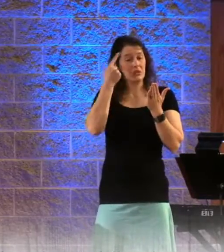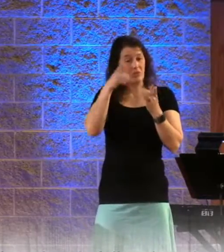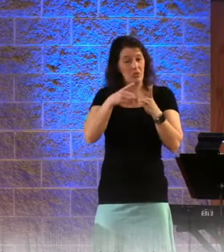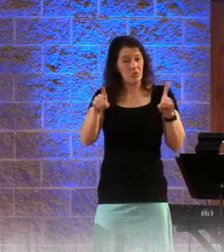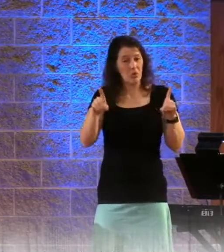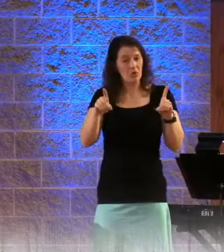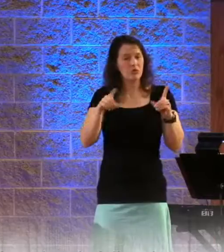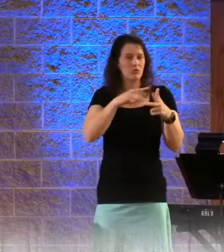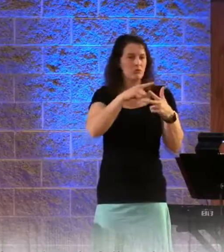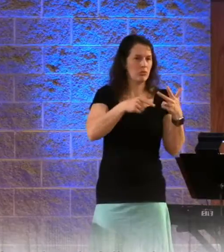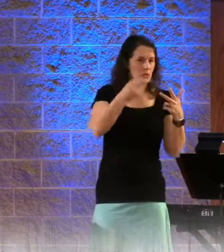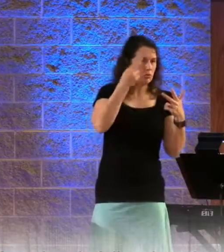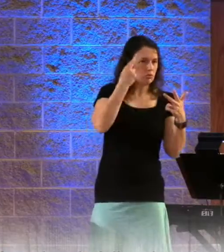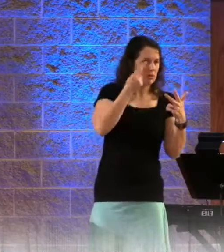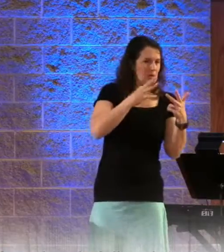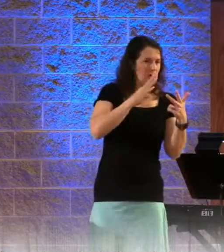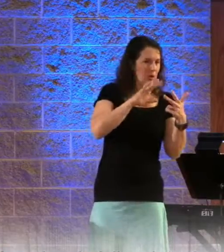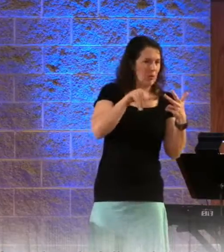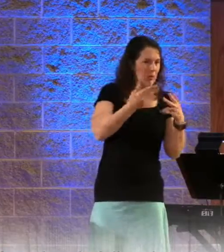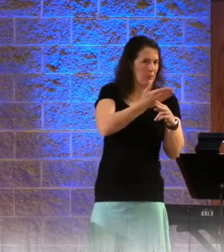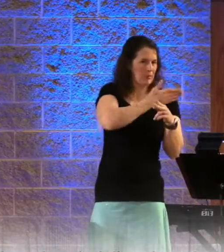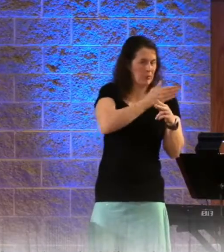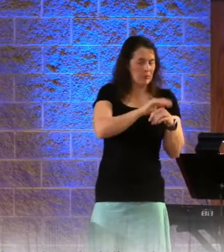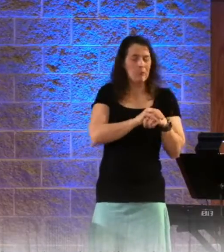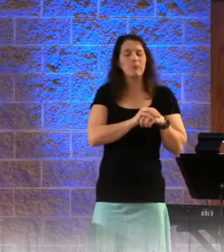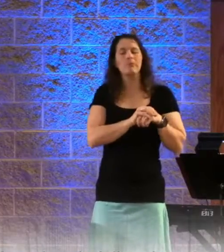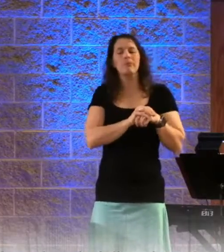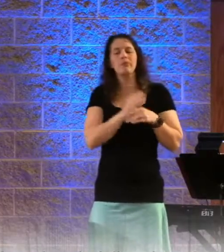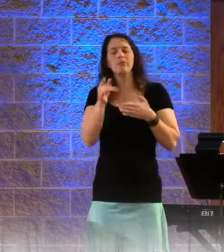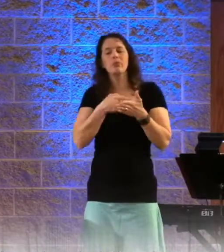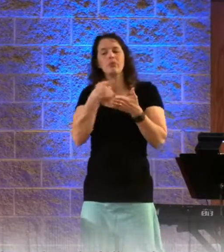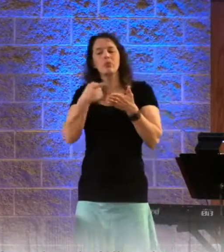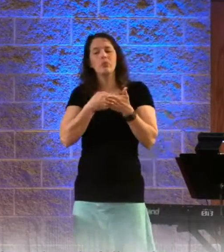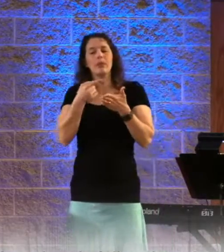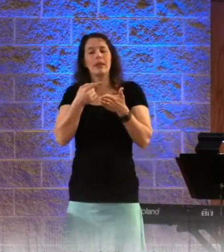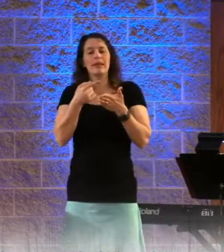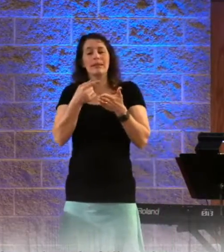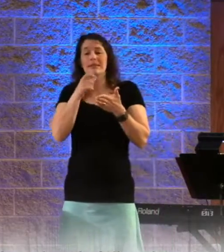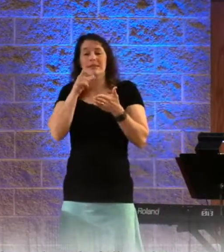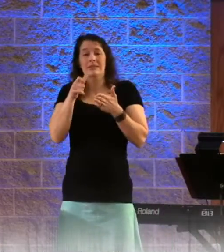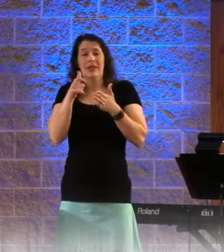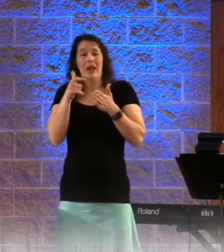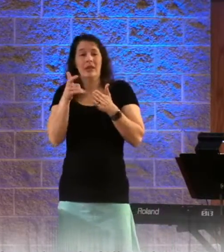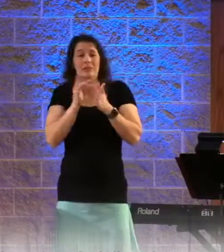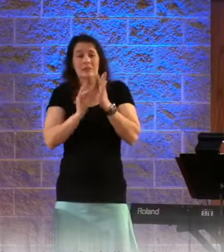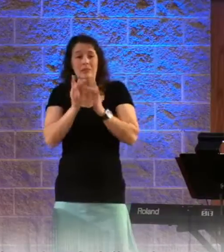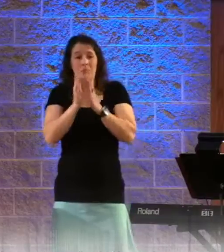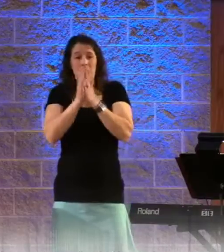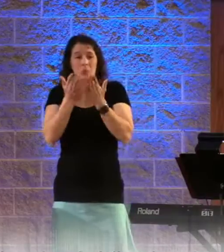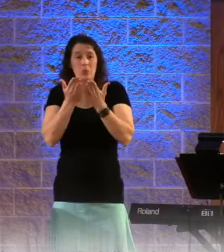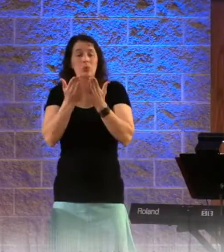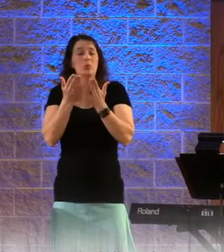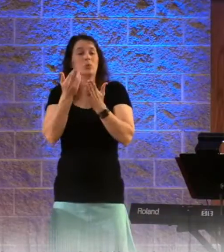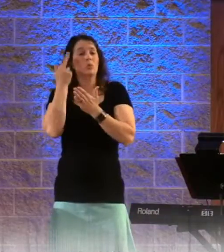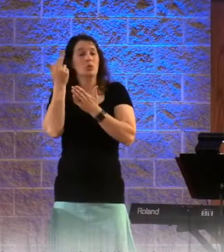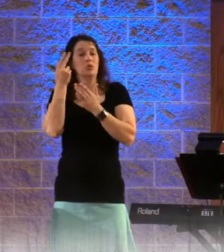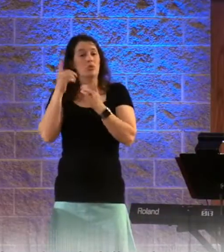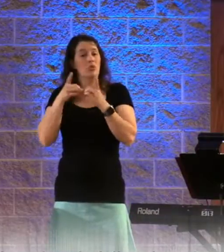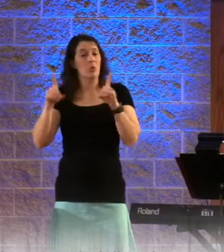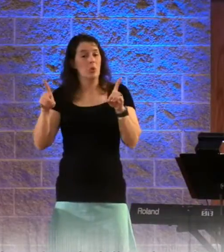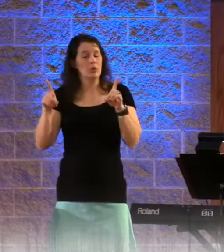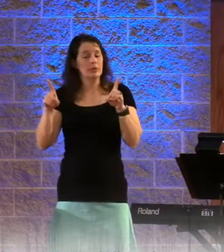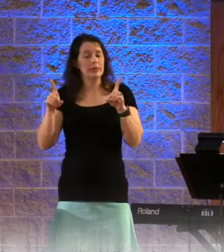things I just talked about a couple minutes ago. And sometimes there are unbiblical reasons for a divorce.